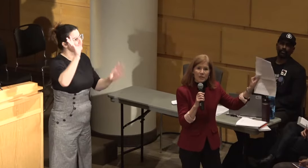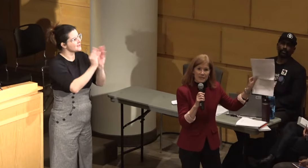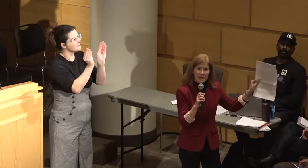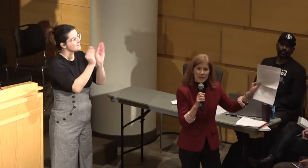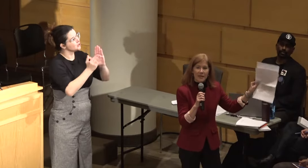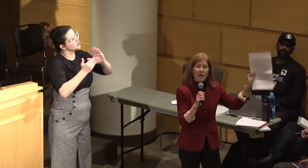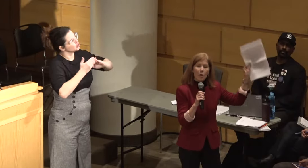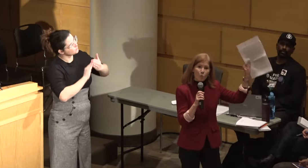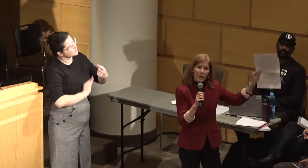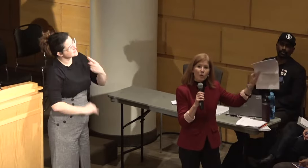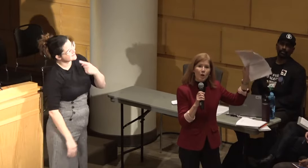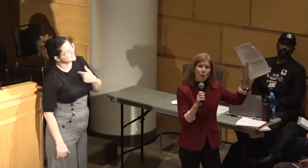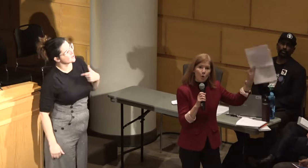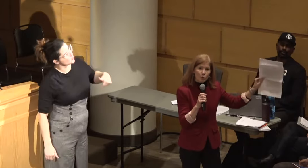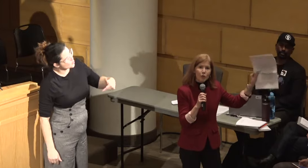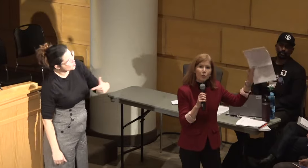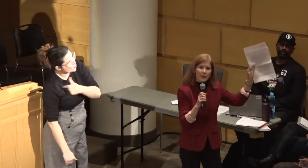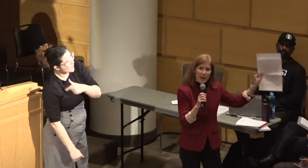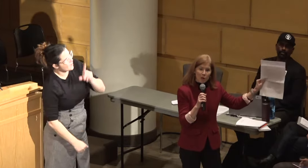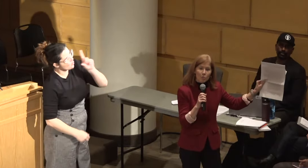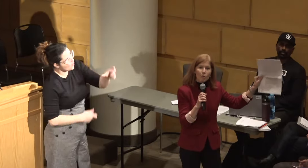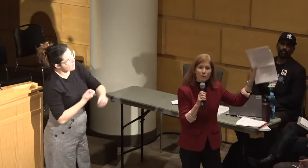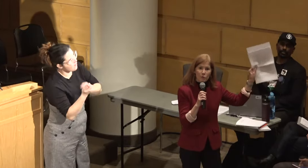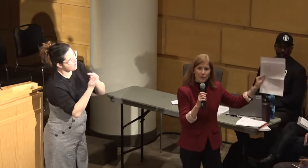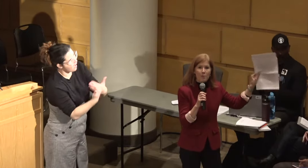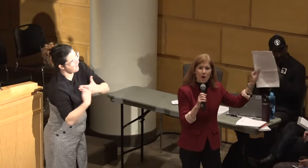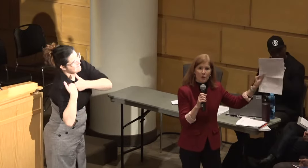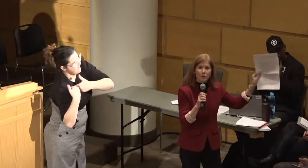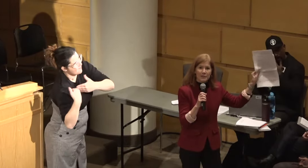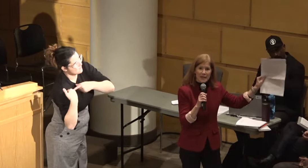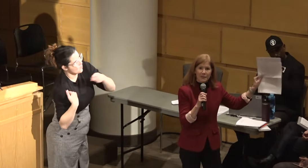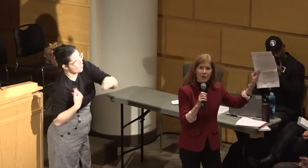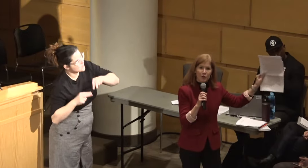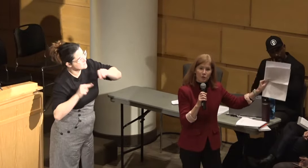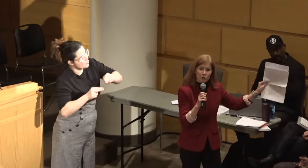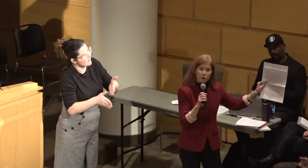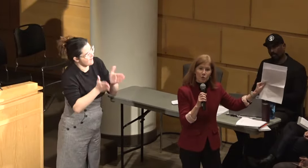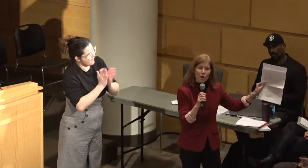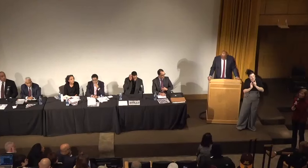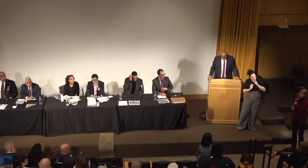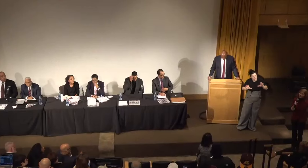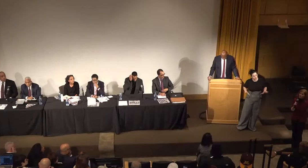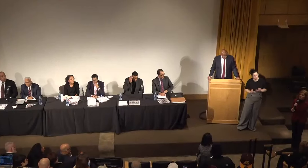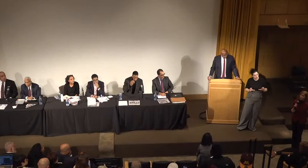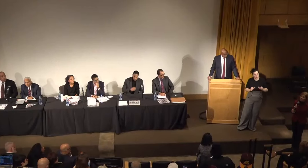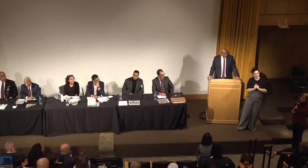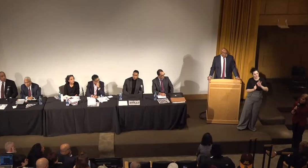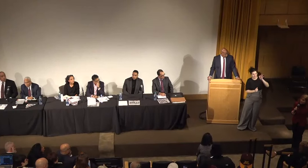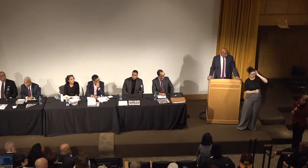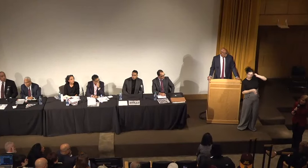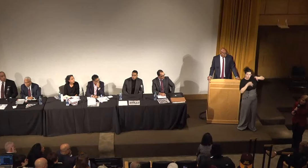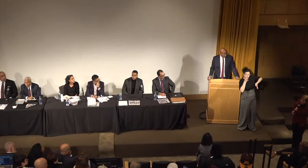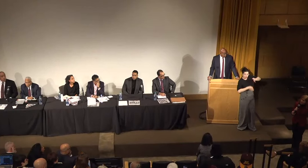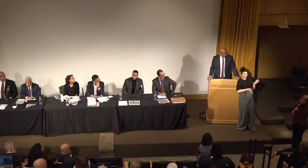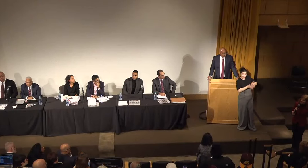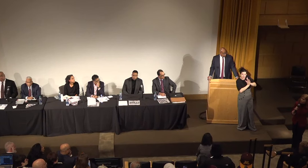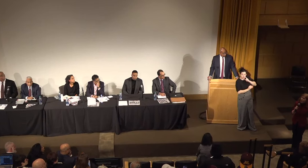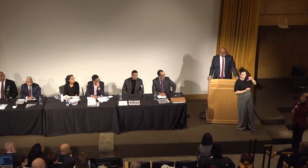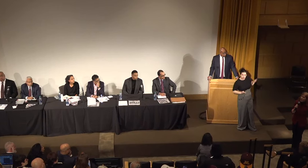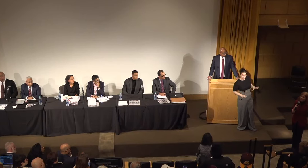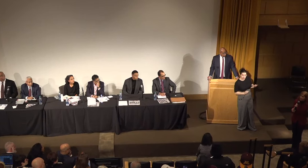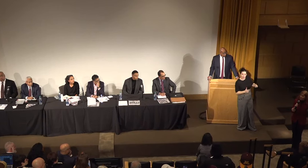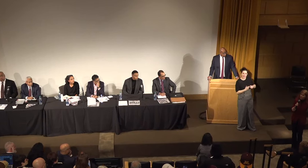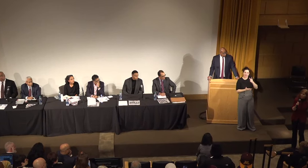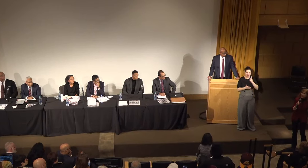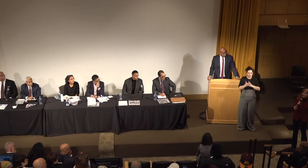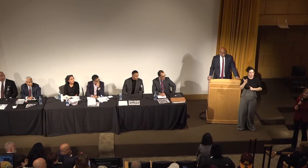community says, we are going to hold you accountable for what the monitor is asking you to do, what the federal court is asking for you to do,